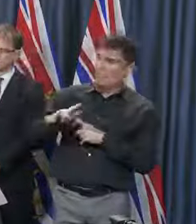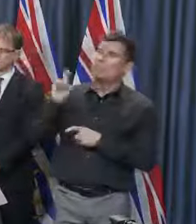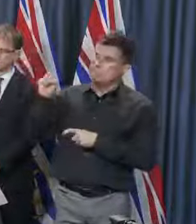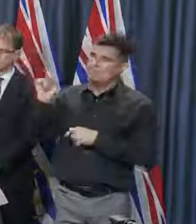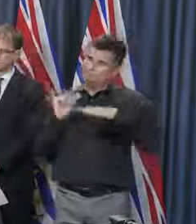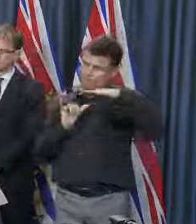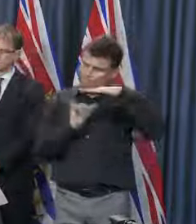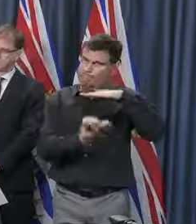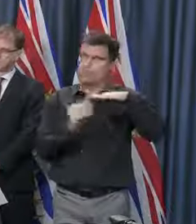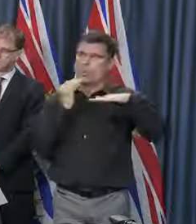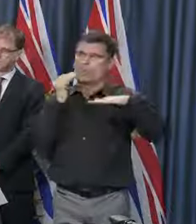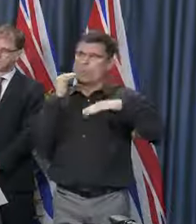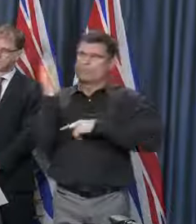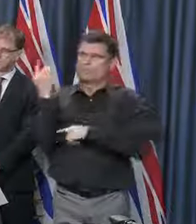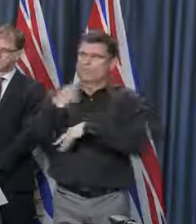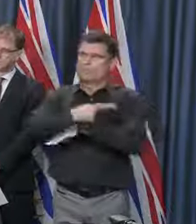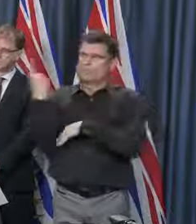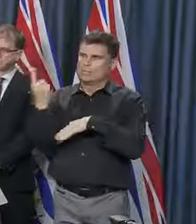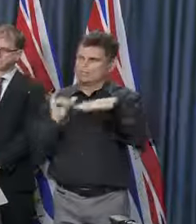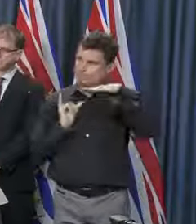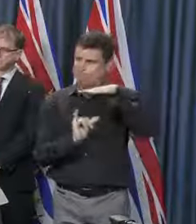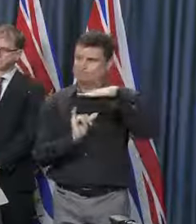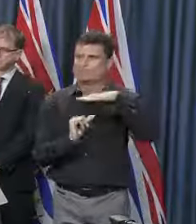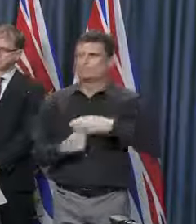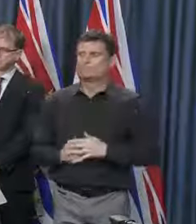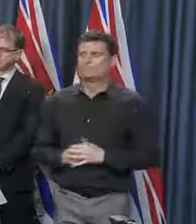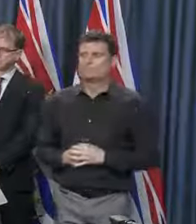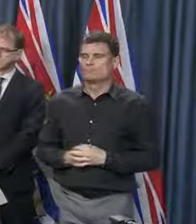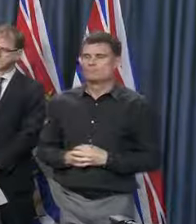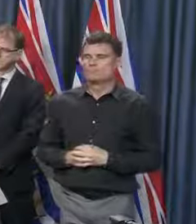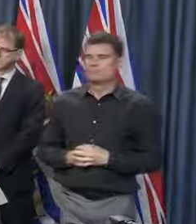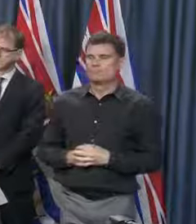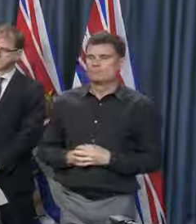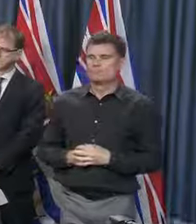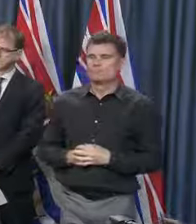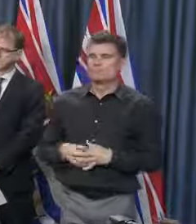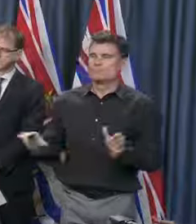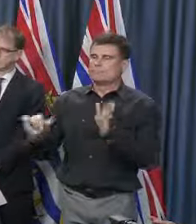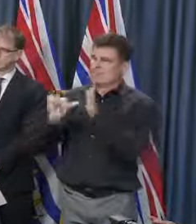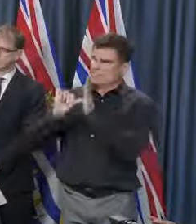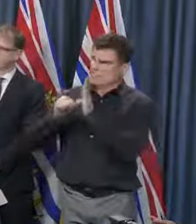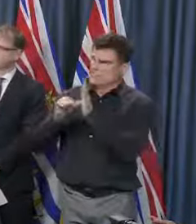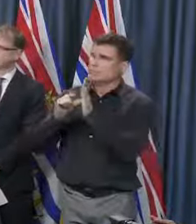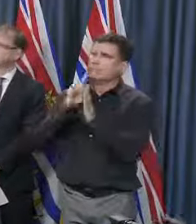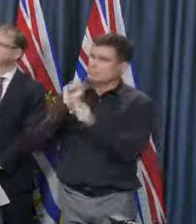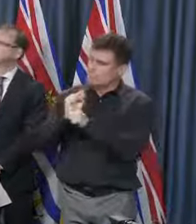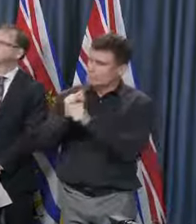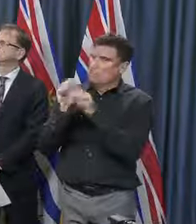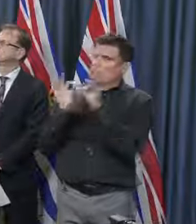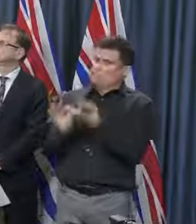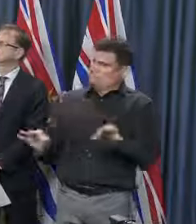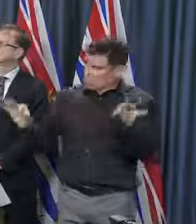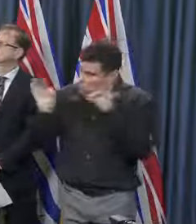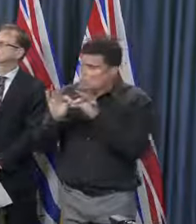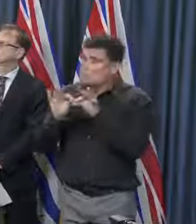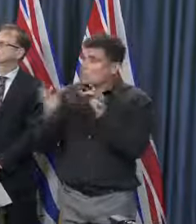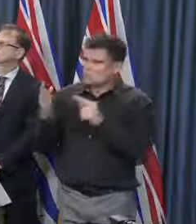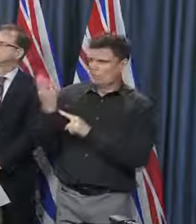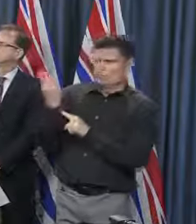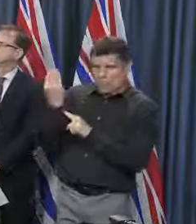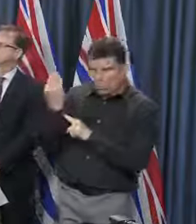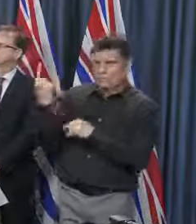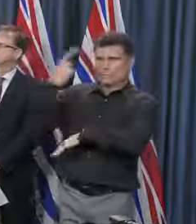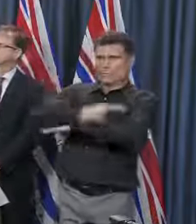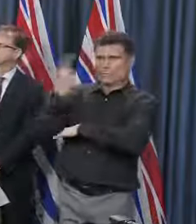they must stay in isolation. And this is incredibly important for us. The vast majority of our cases have been